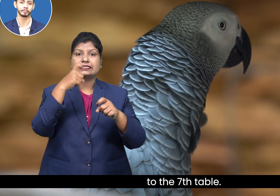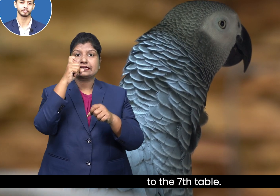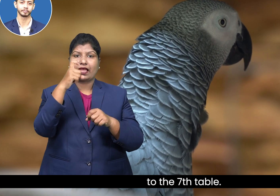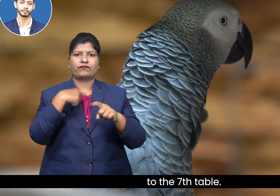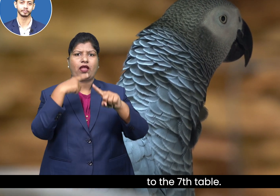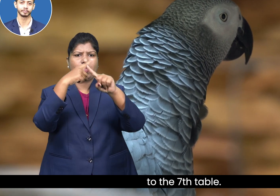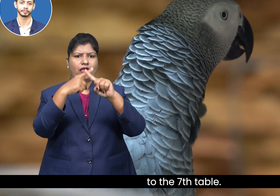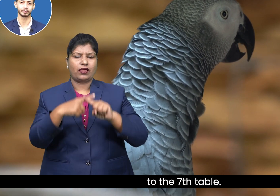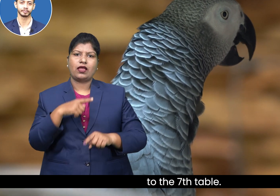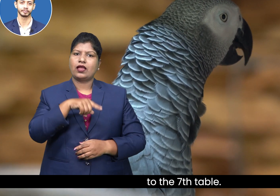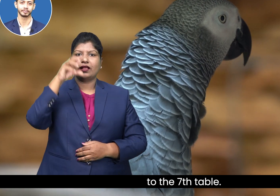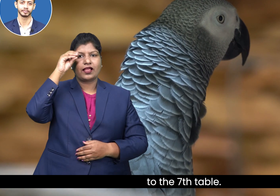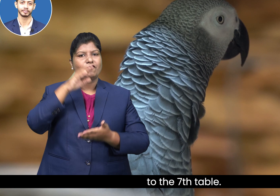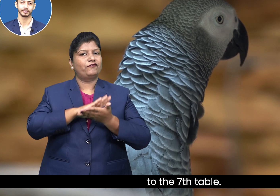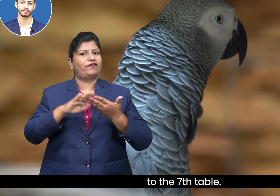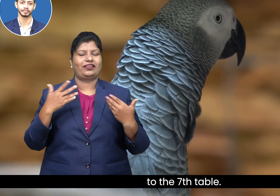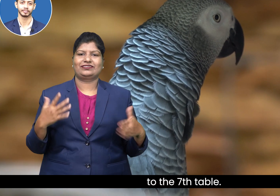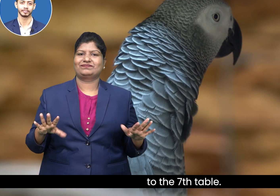table.